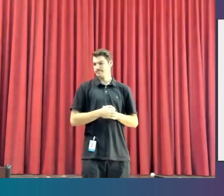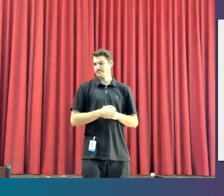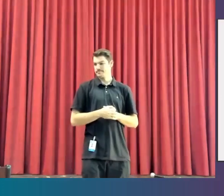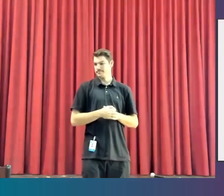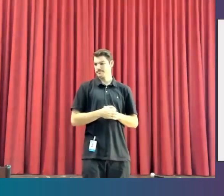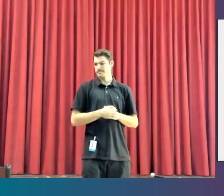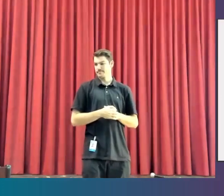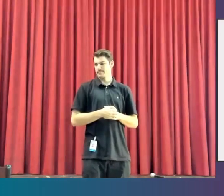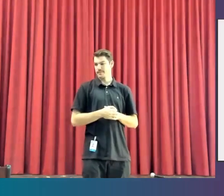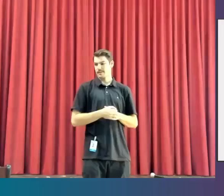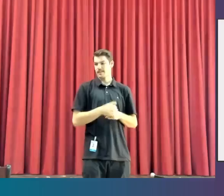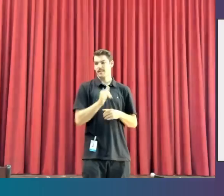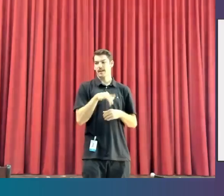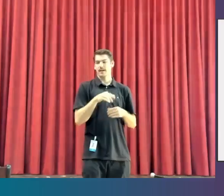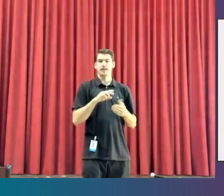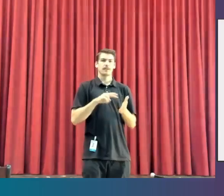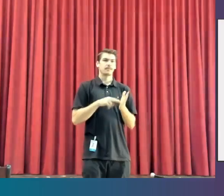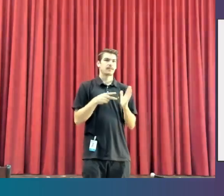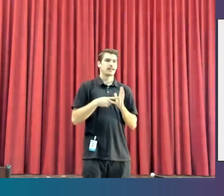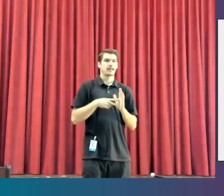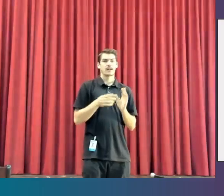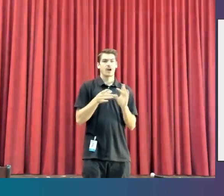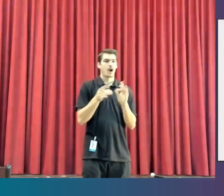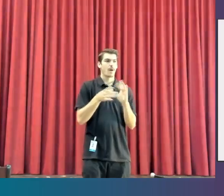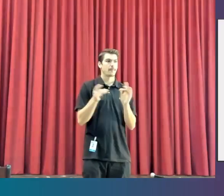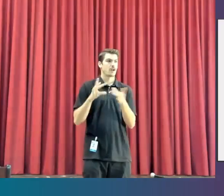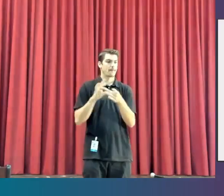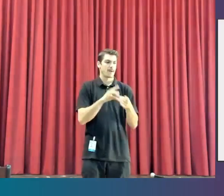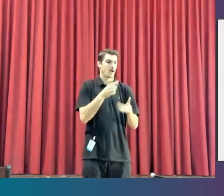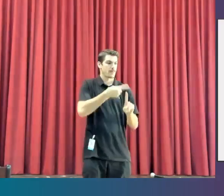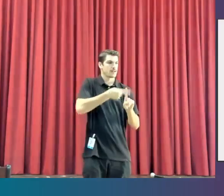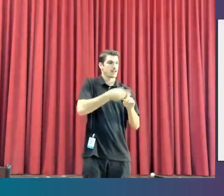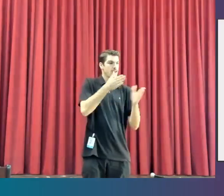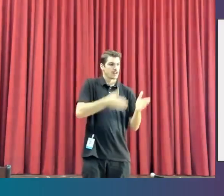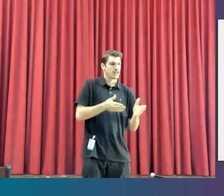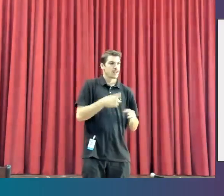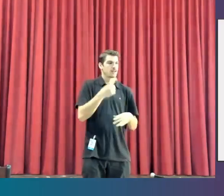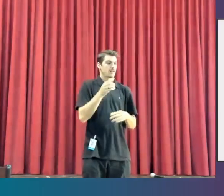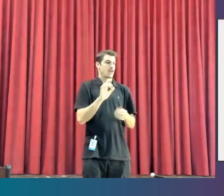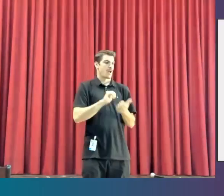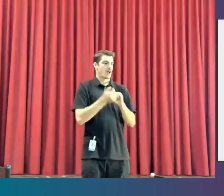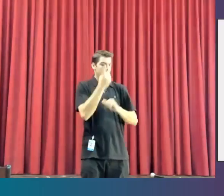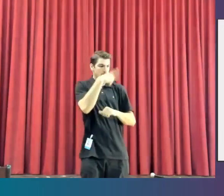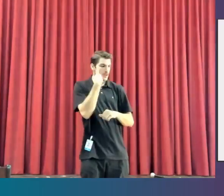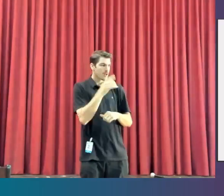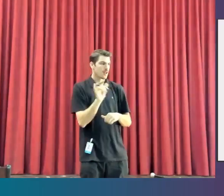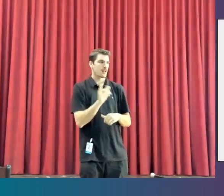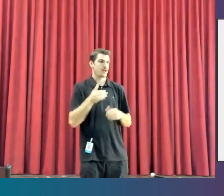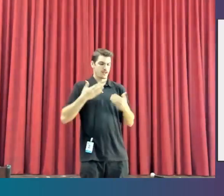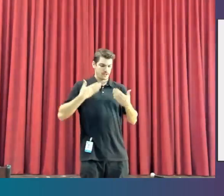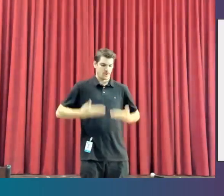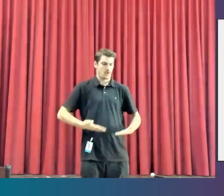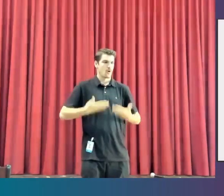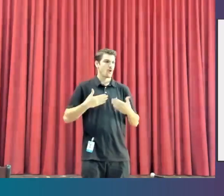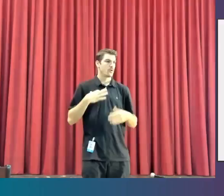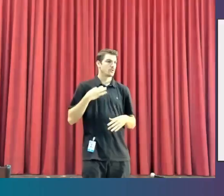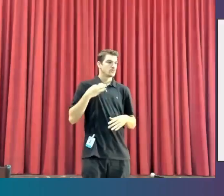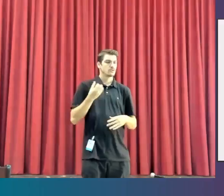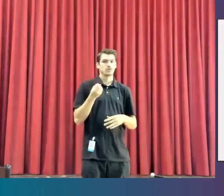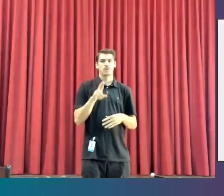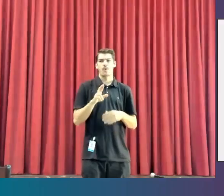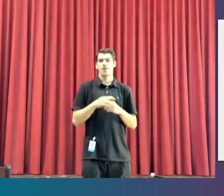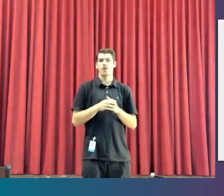So this can look like comments about the tenant or the harasser's body, their clothes, or